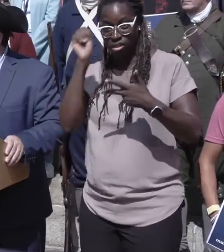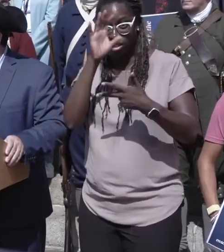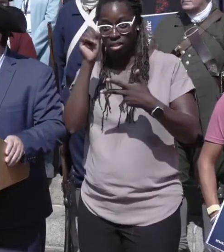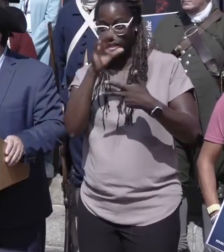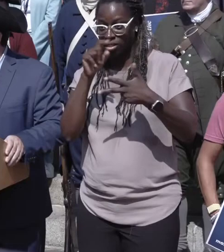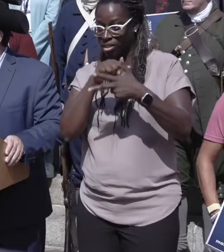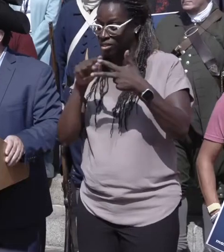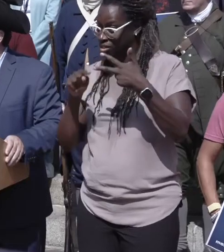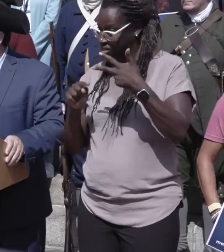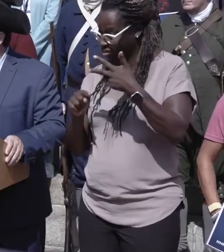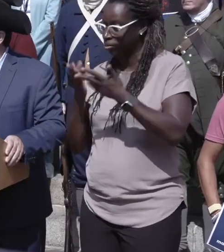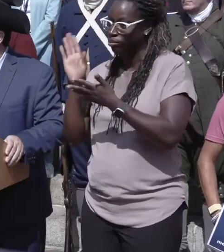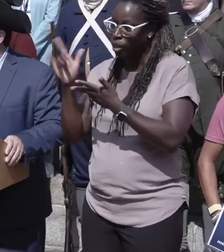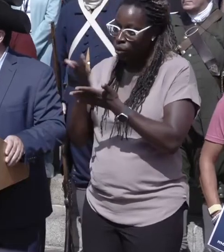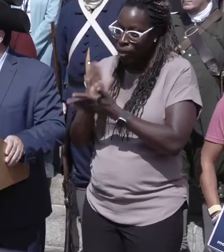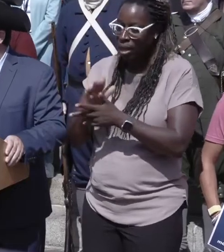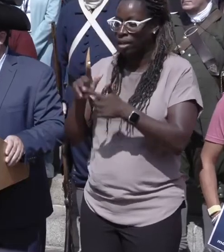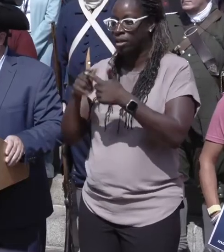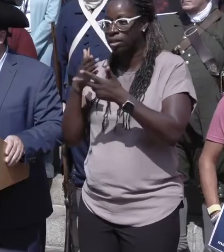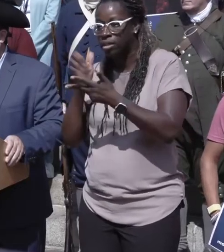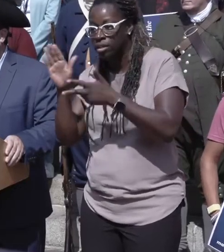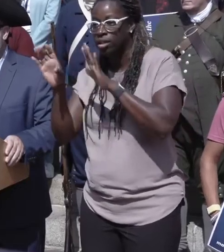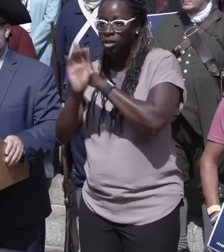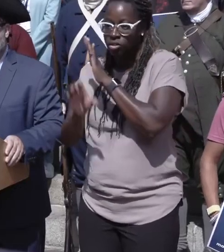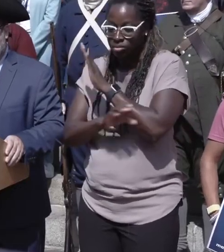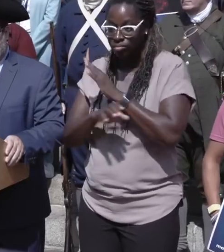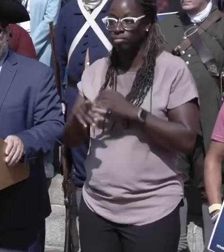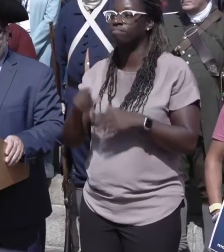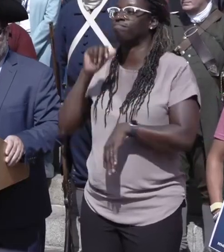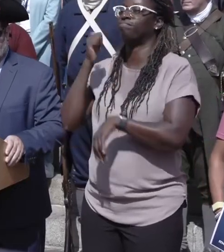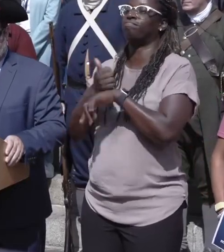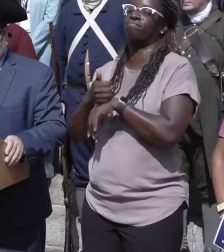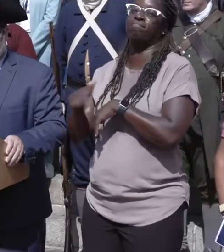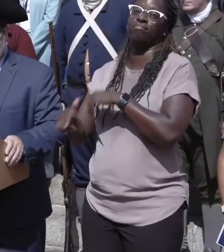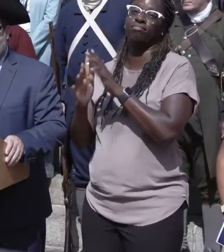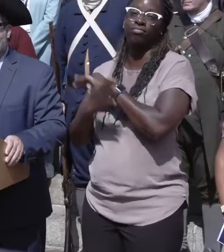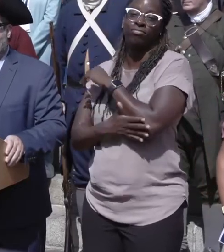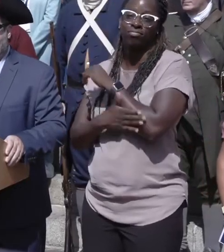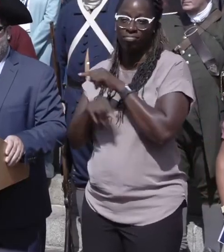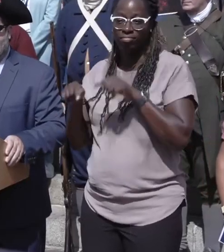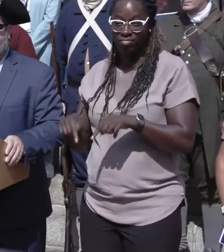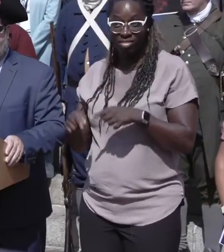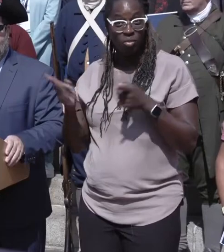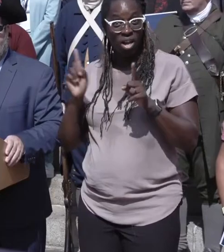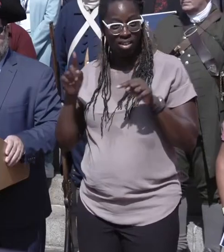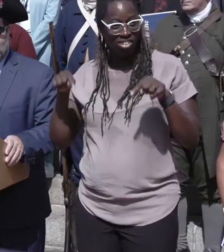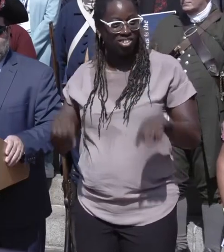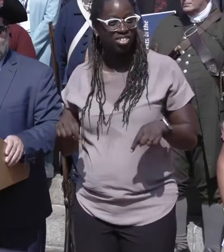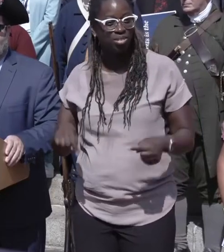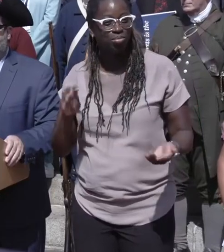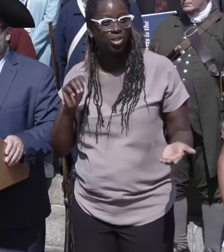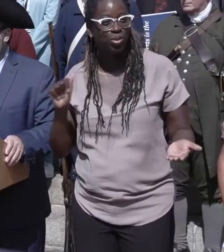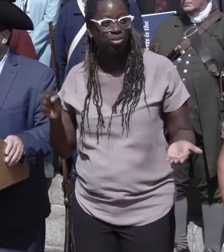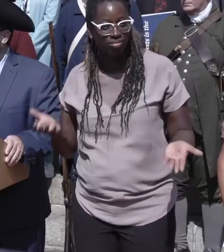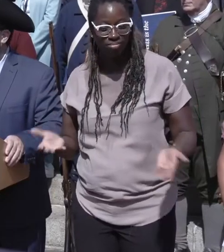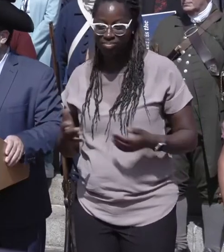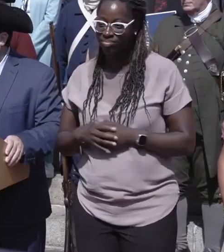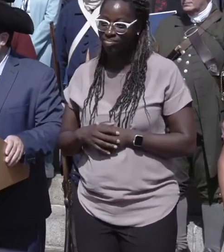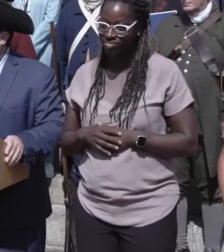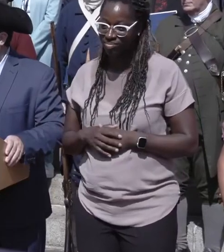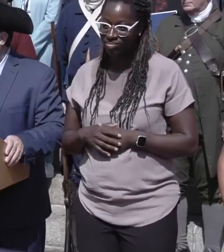new country. So this country was conceived here in Massachusetts. And what a great opportunity on